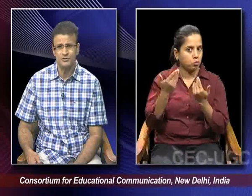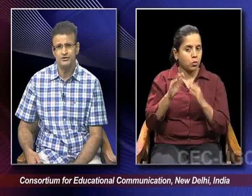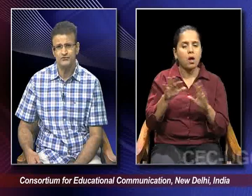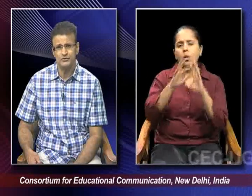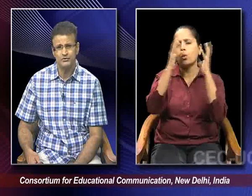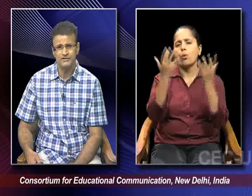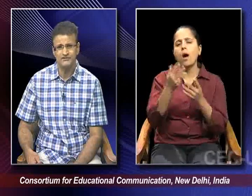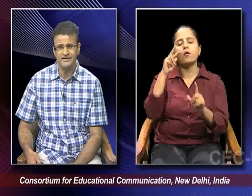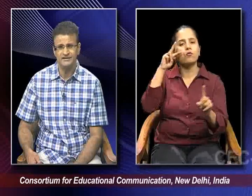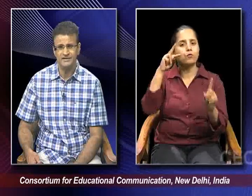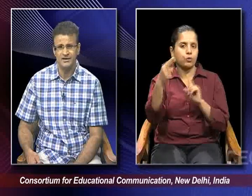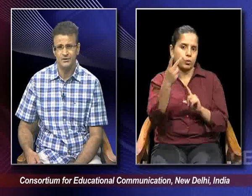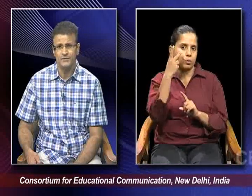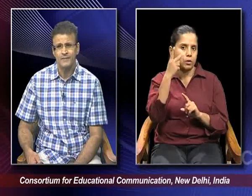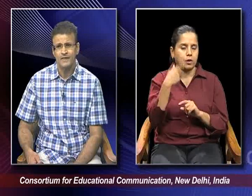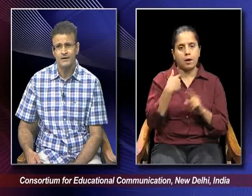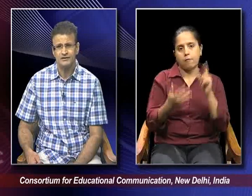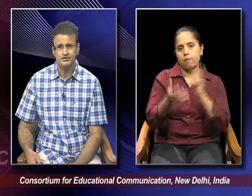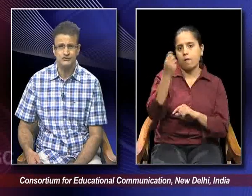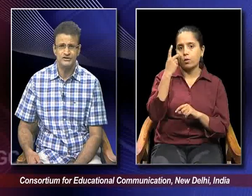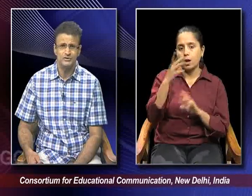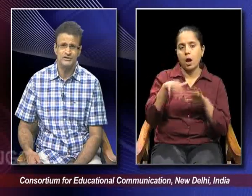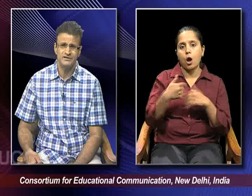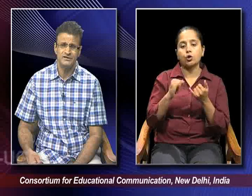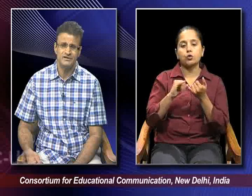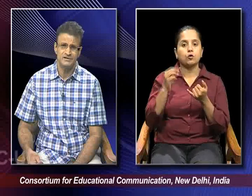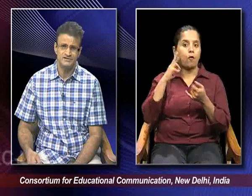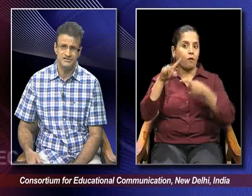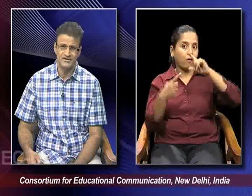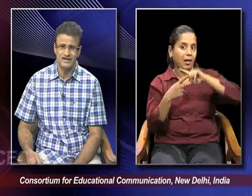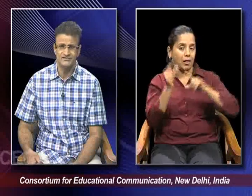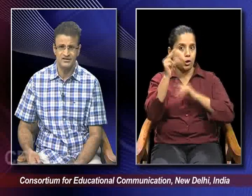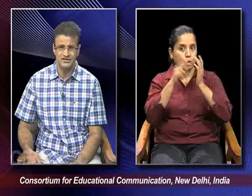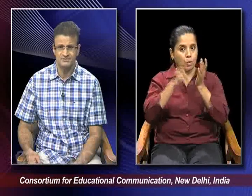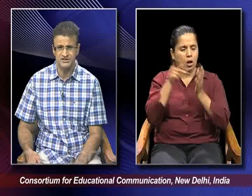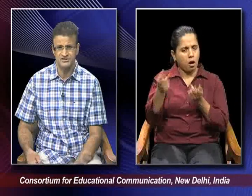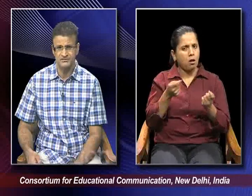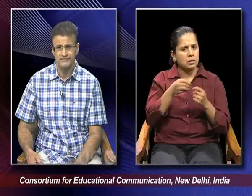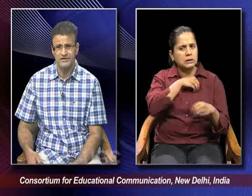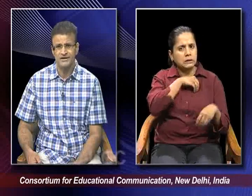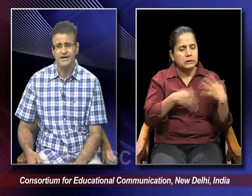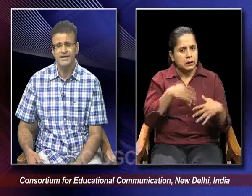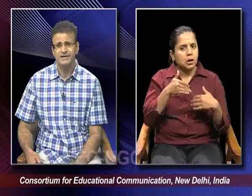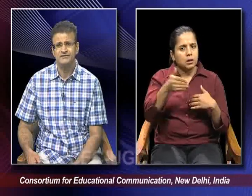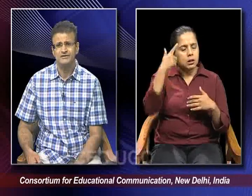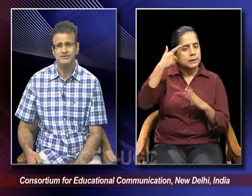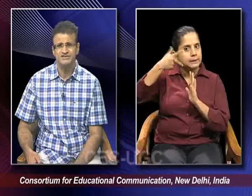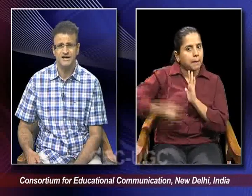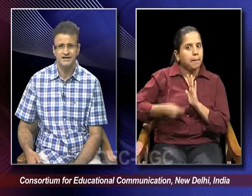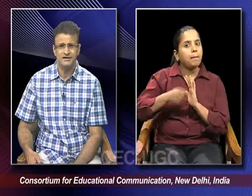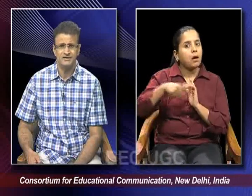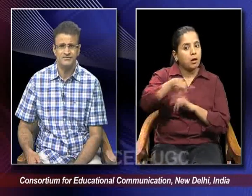world point of view, we find that how the Soviet Union, it survived the Great Depression. And when you